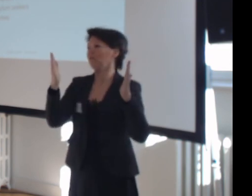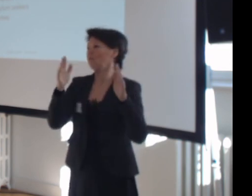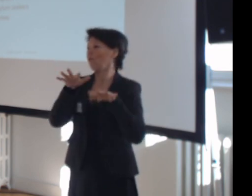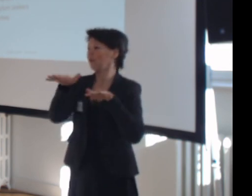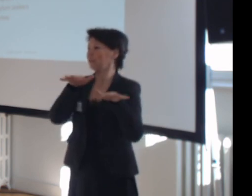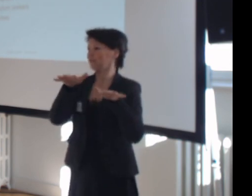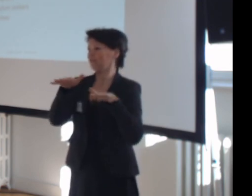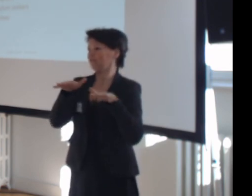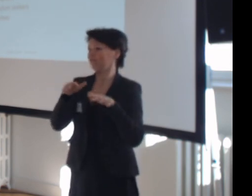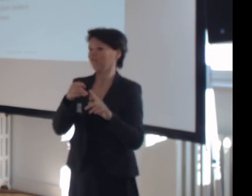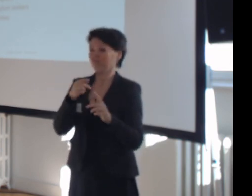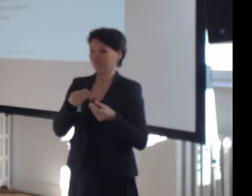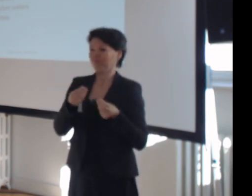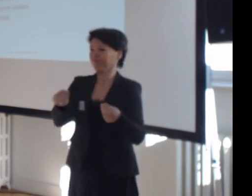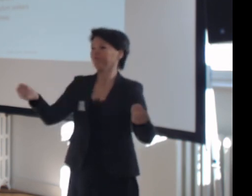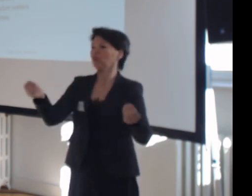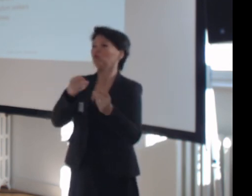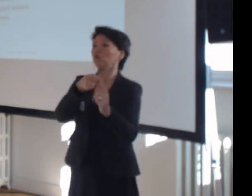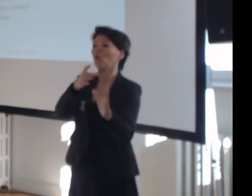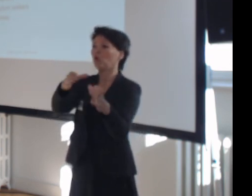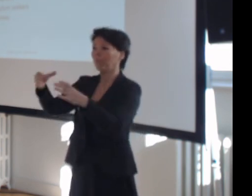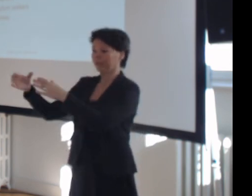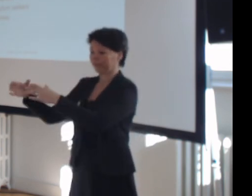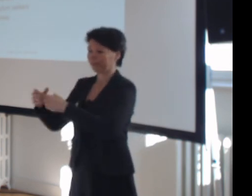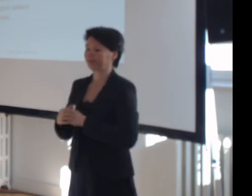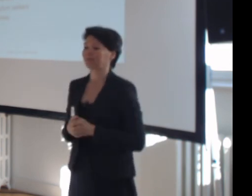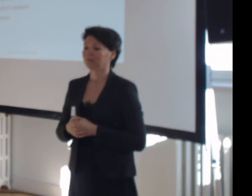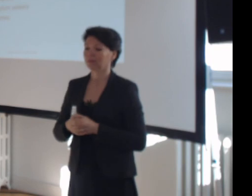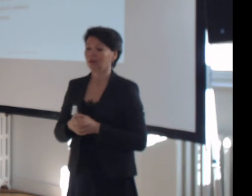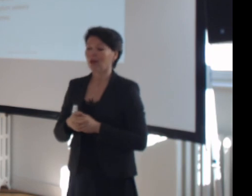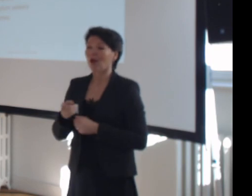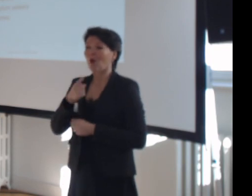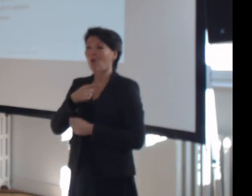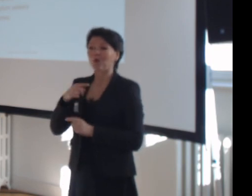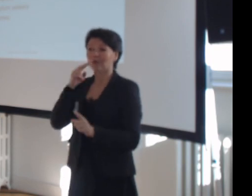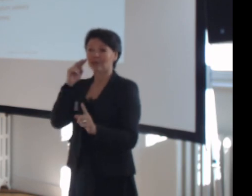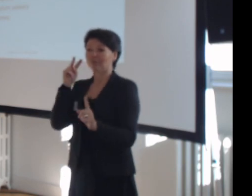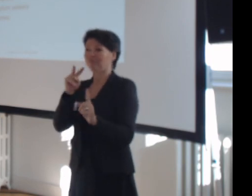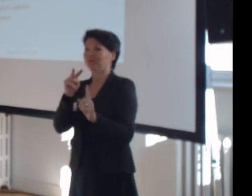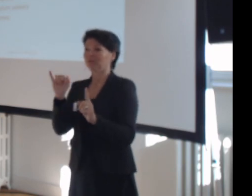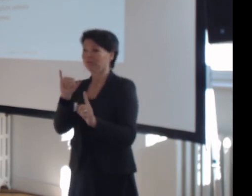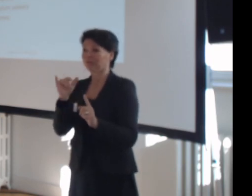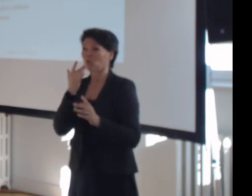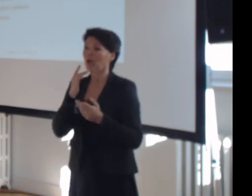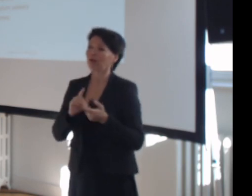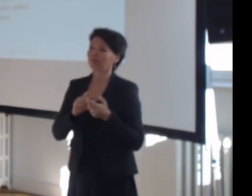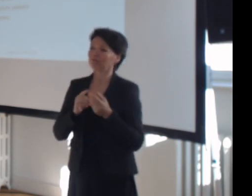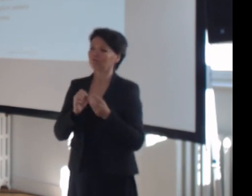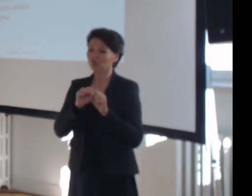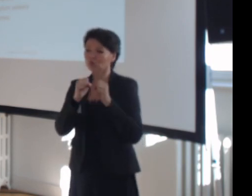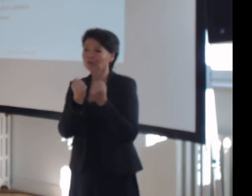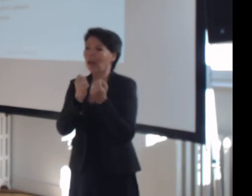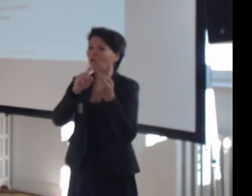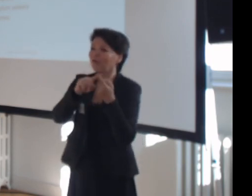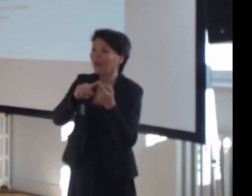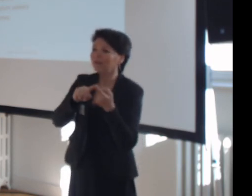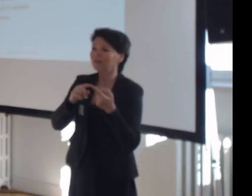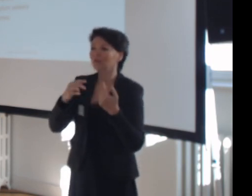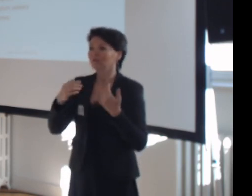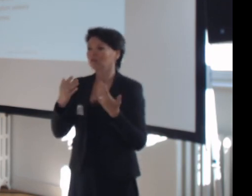policy mission is to bring a library service and social contact for people who cannot make it to the public